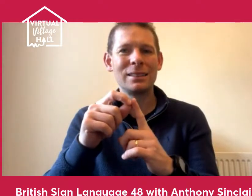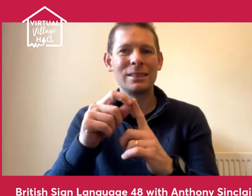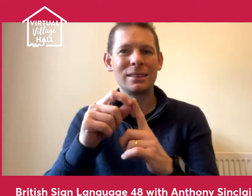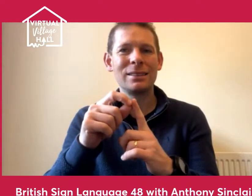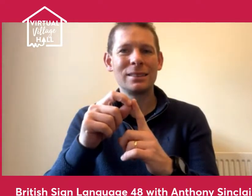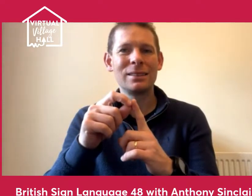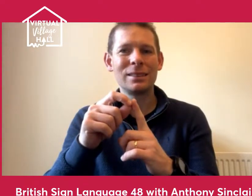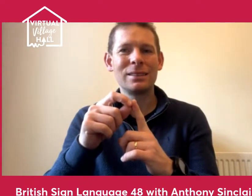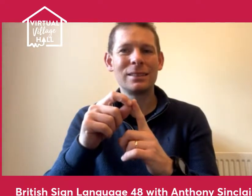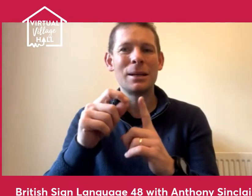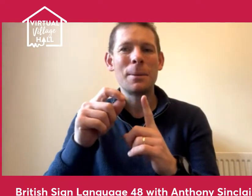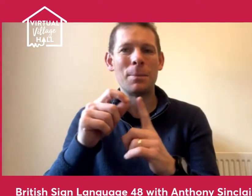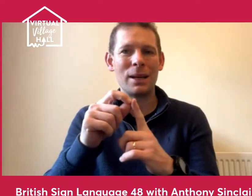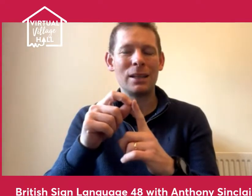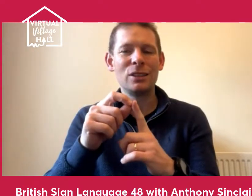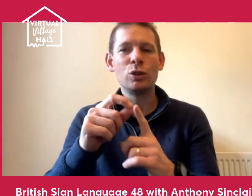and pence.